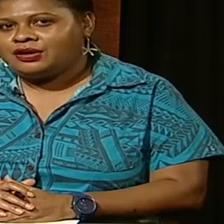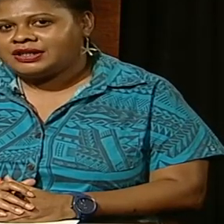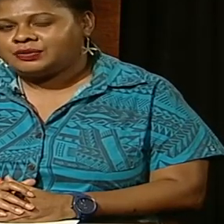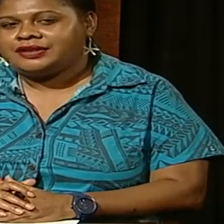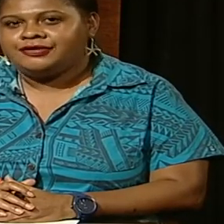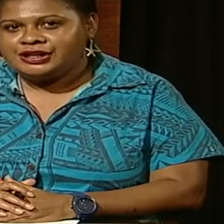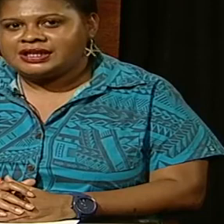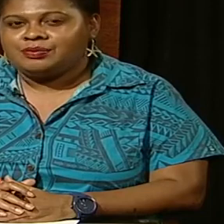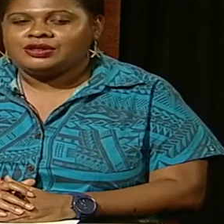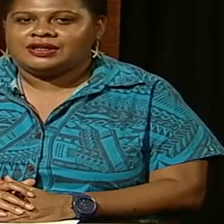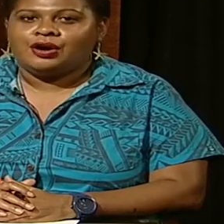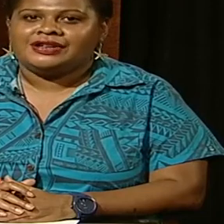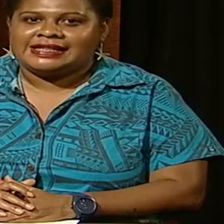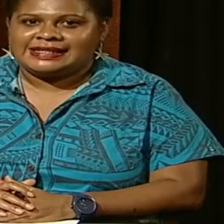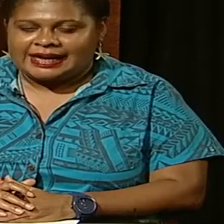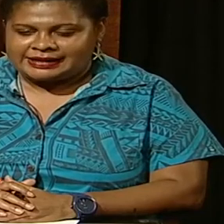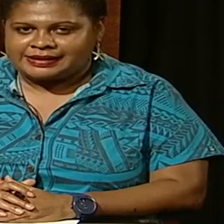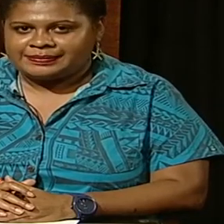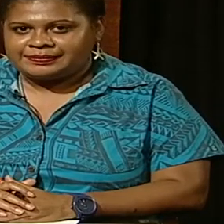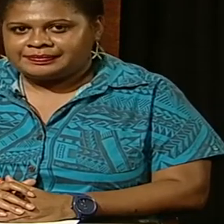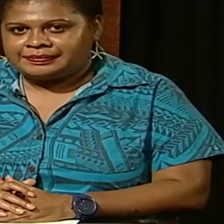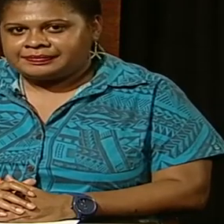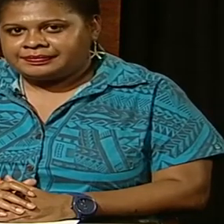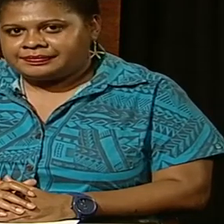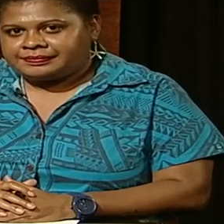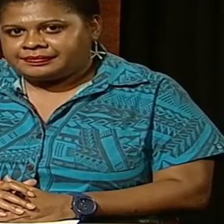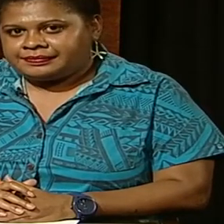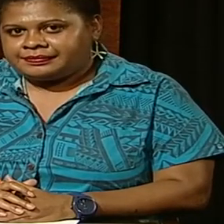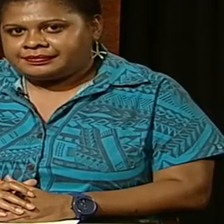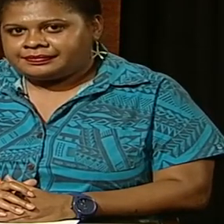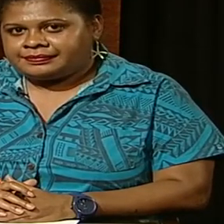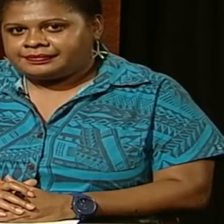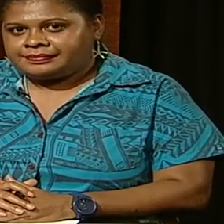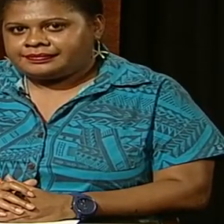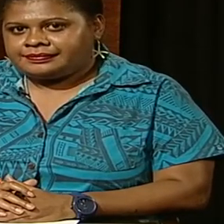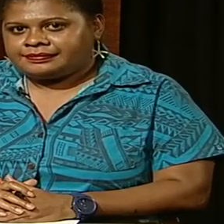in contact with the first imported COVID-19 case.